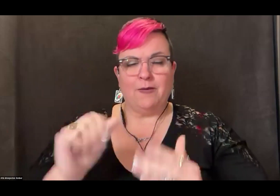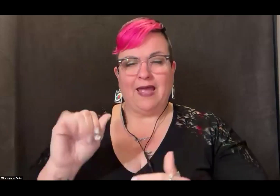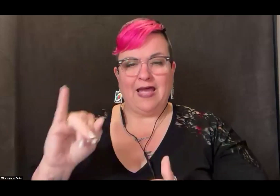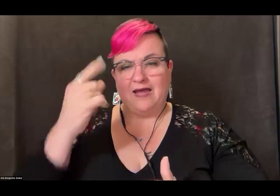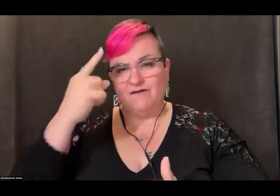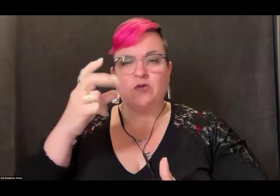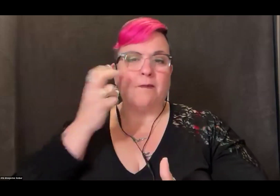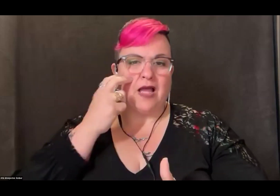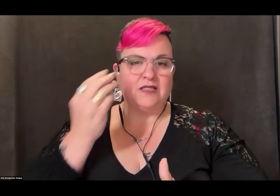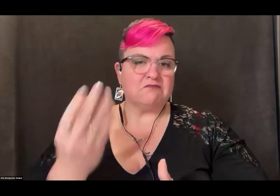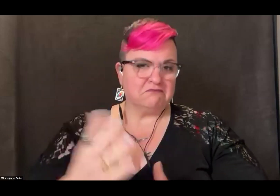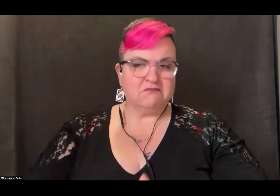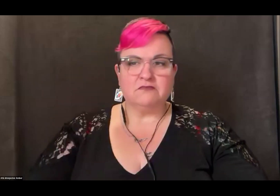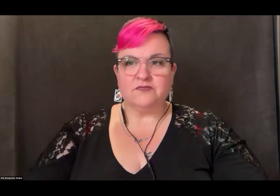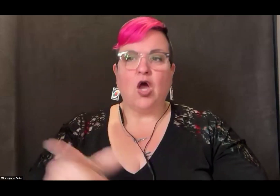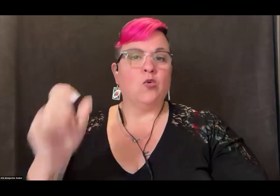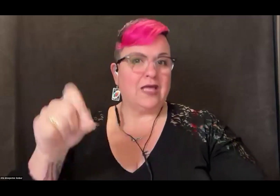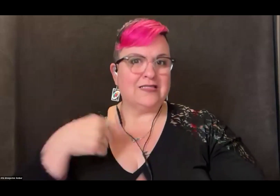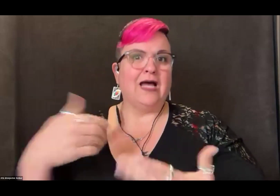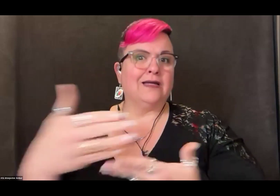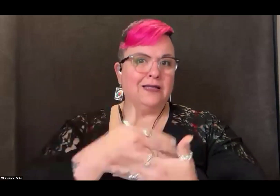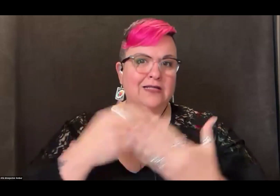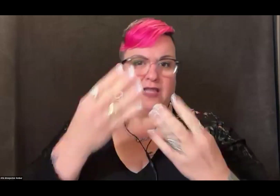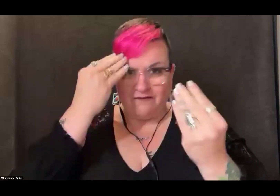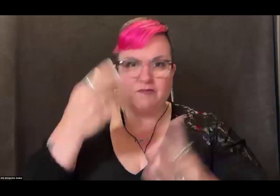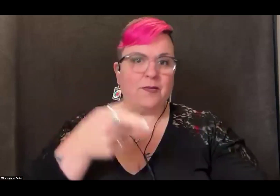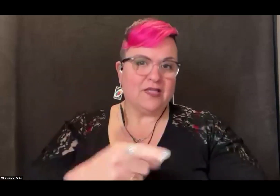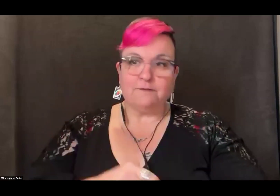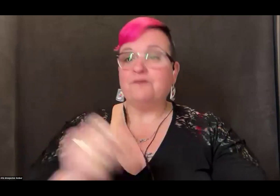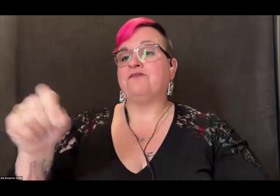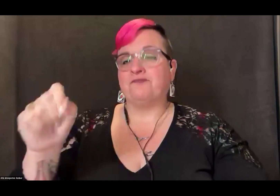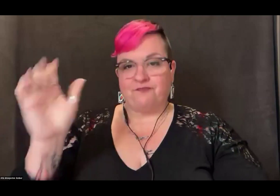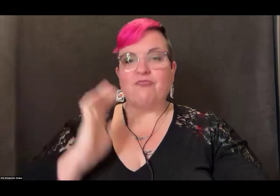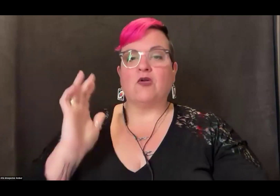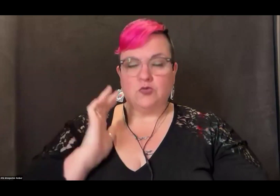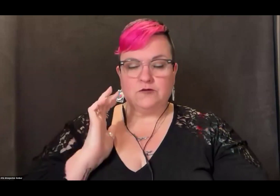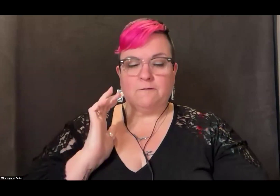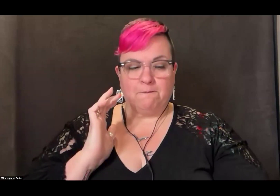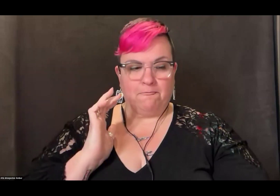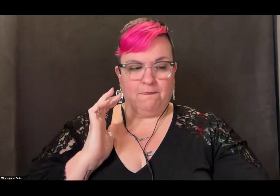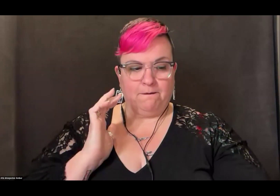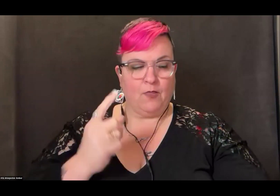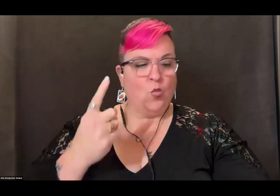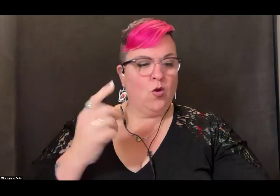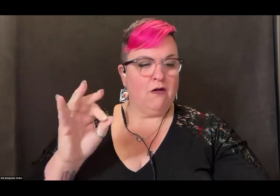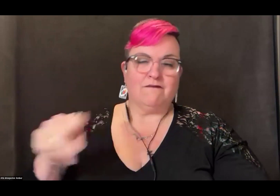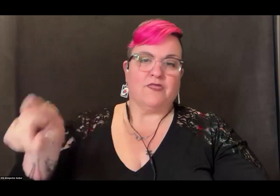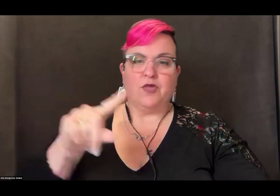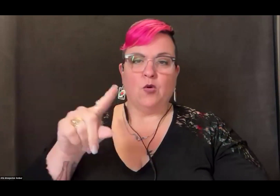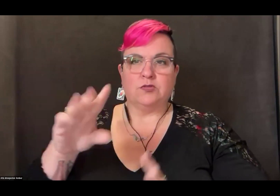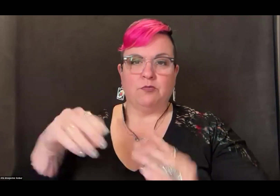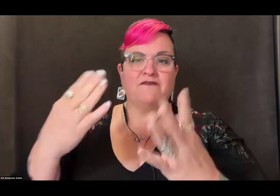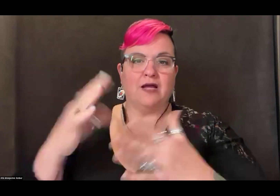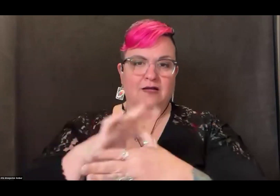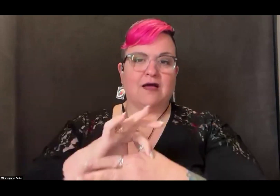the Blind, and Oh that's where yeah, I get a lot of information from. I used to also was be one of that. I provide a lot